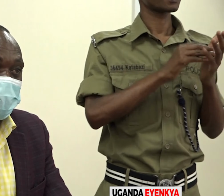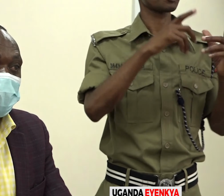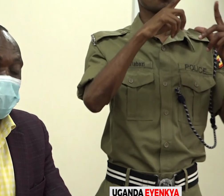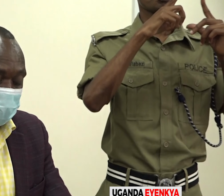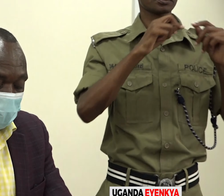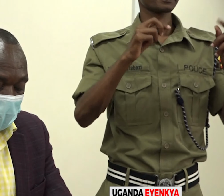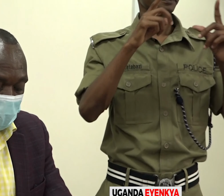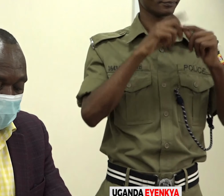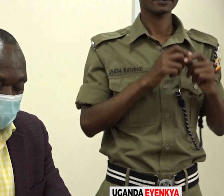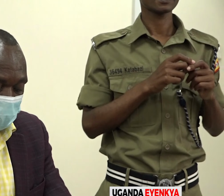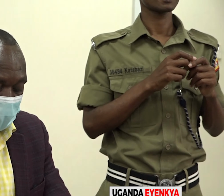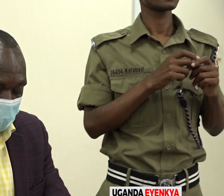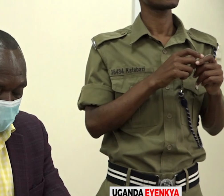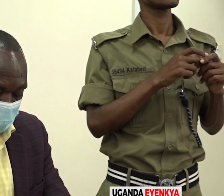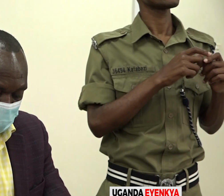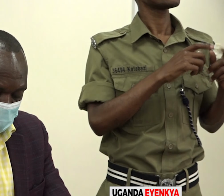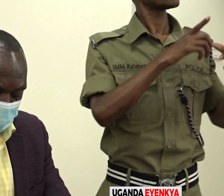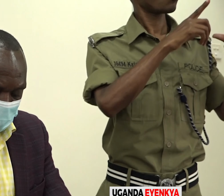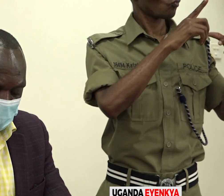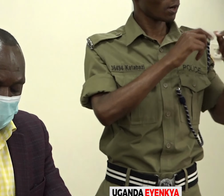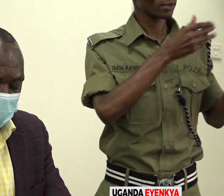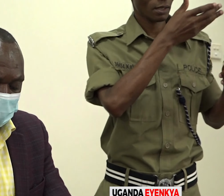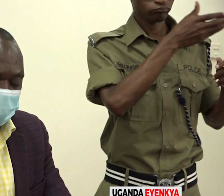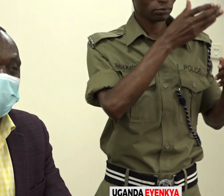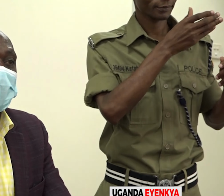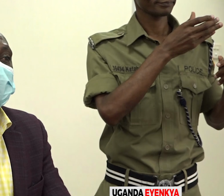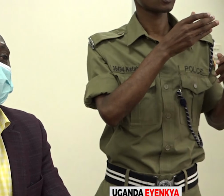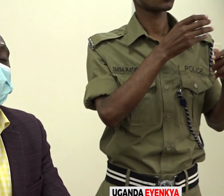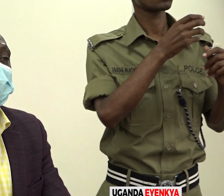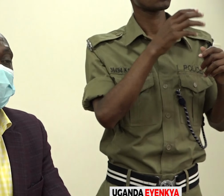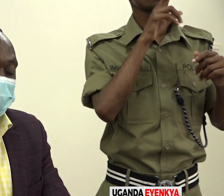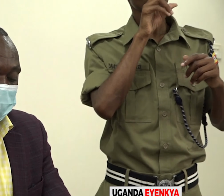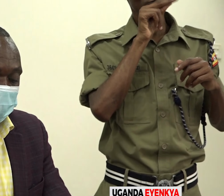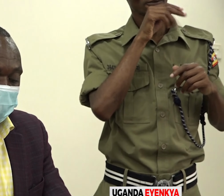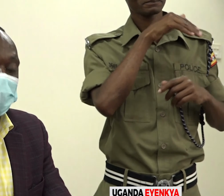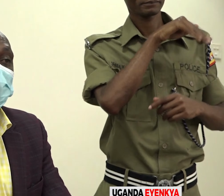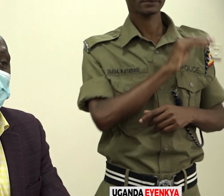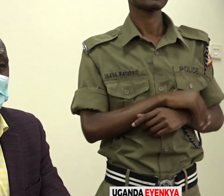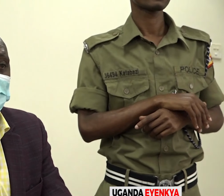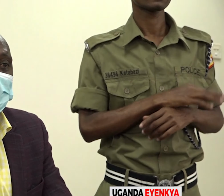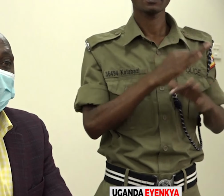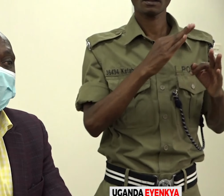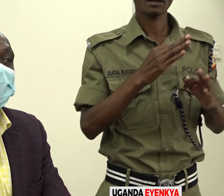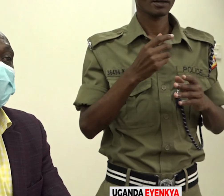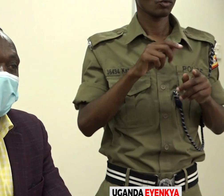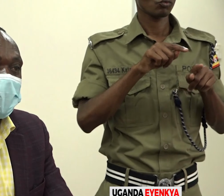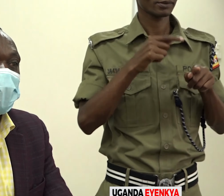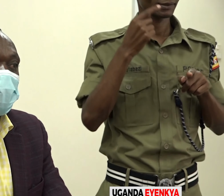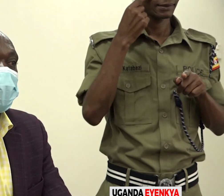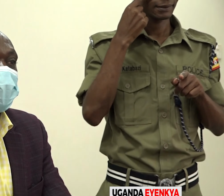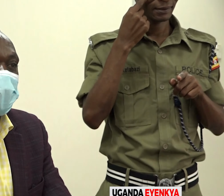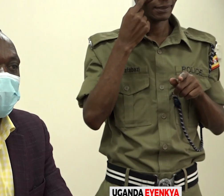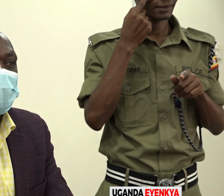Era biri ku mukutu gwe ogwa Twitter. Ekintu kye tulaba nti kityoboola